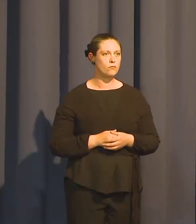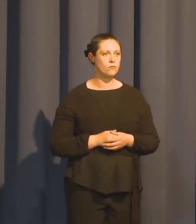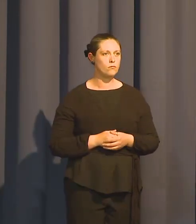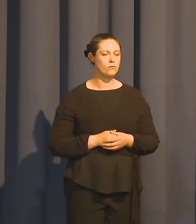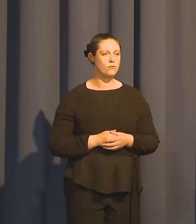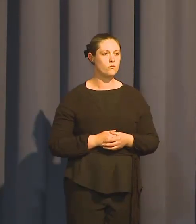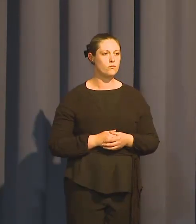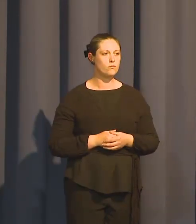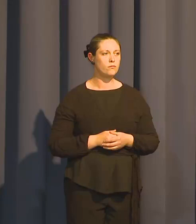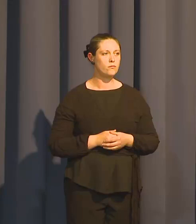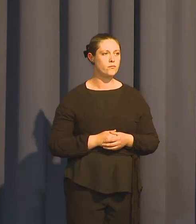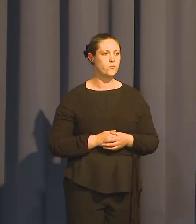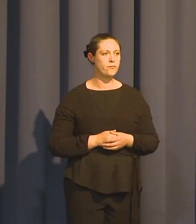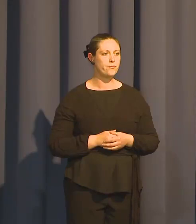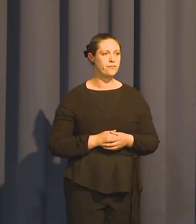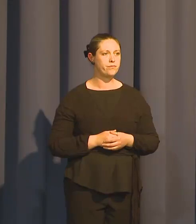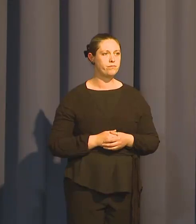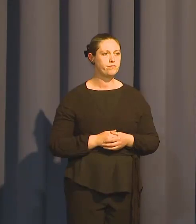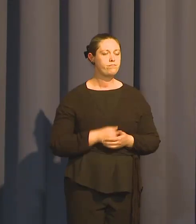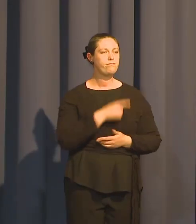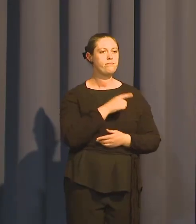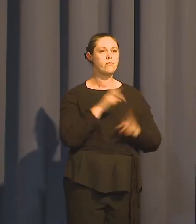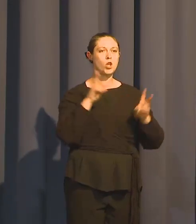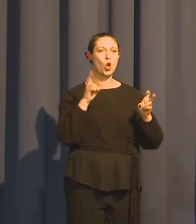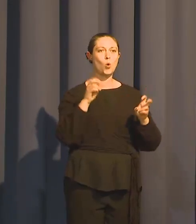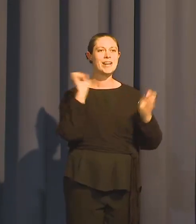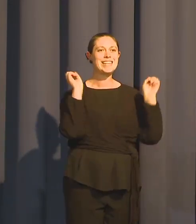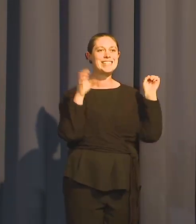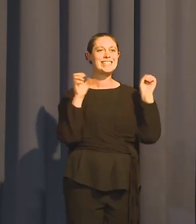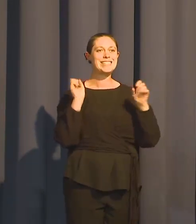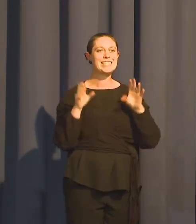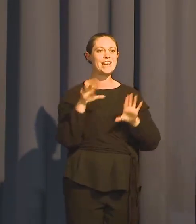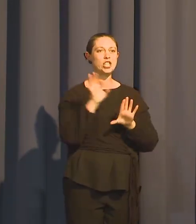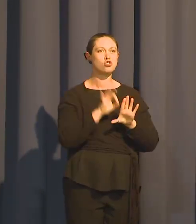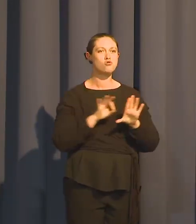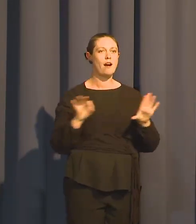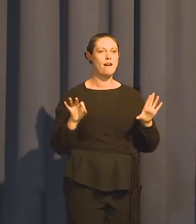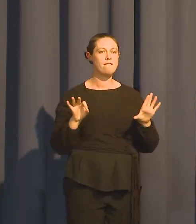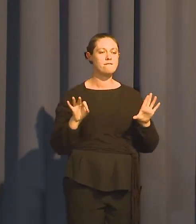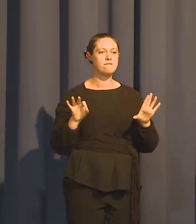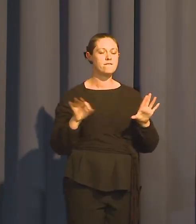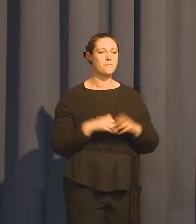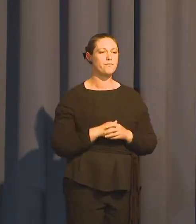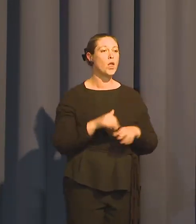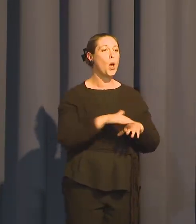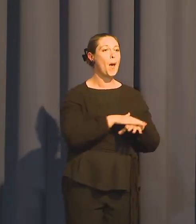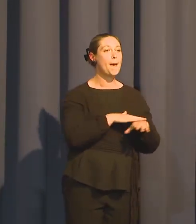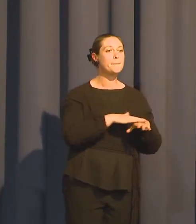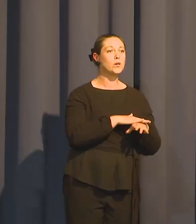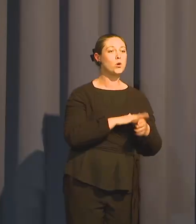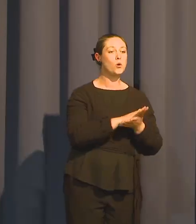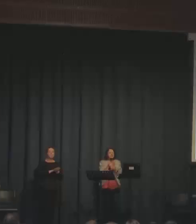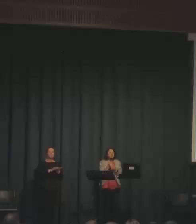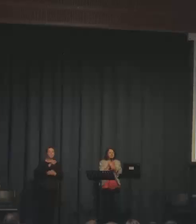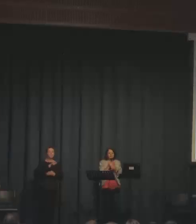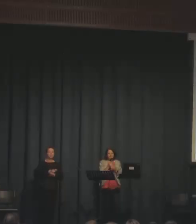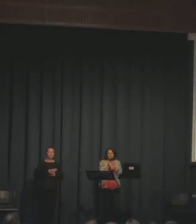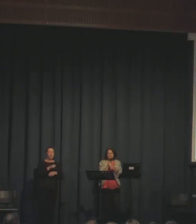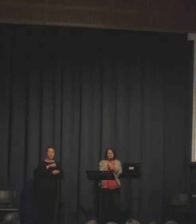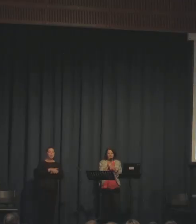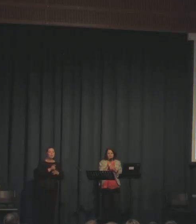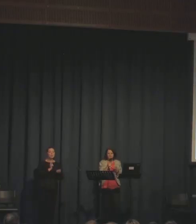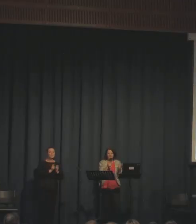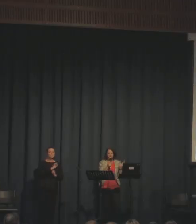Okay, now this is what we call a scatter graph, and each blue dot represents someone who had their blood checked in